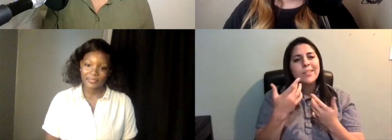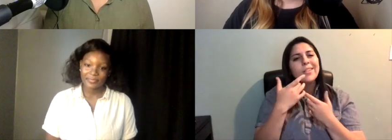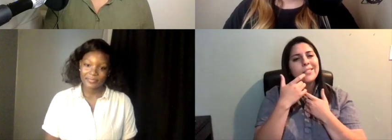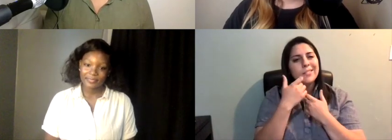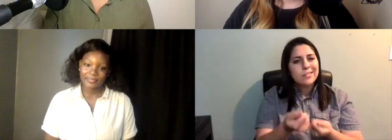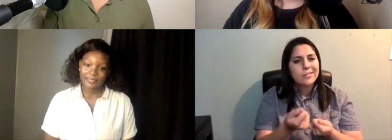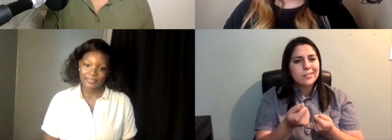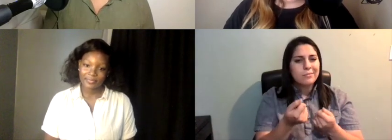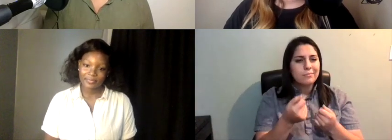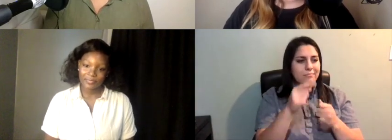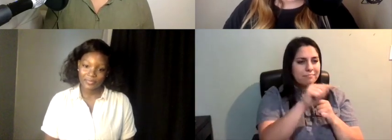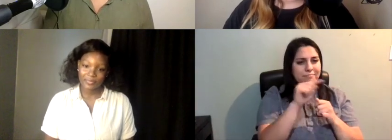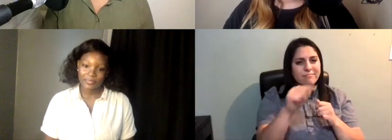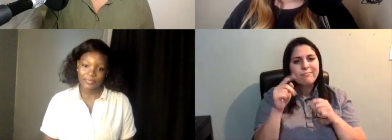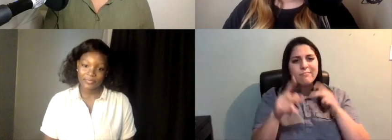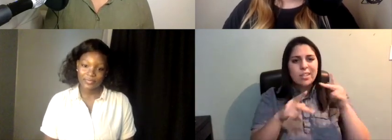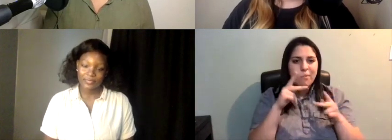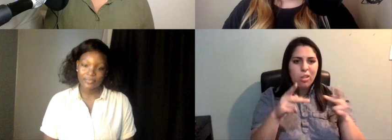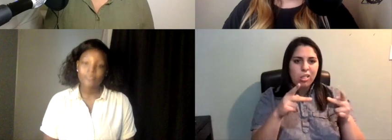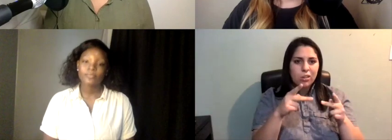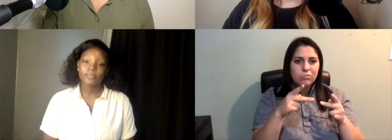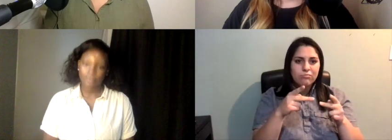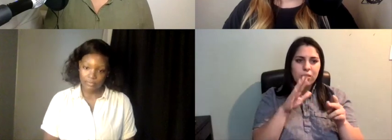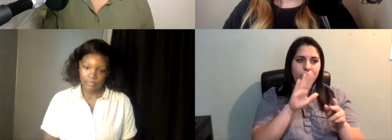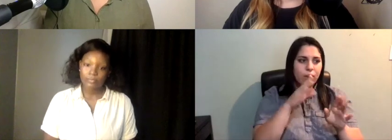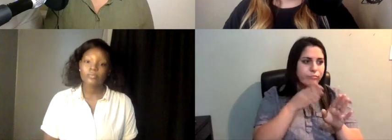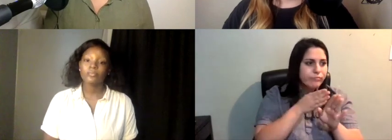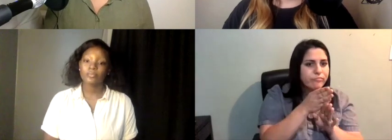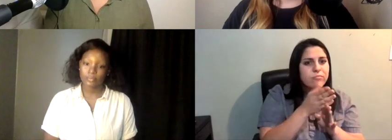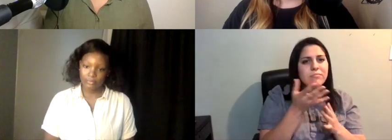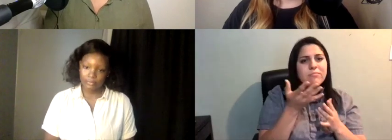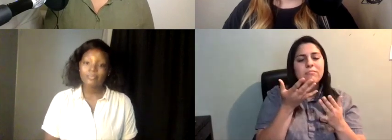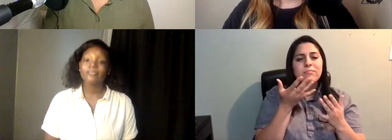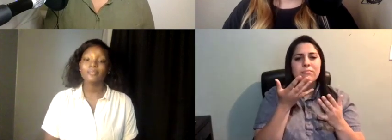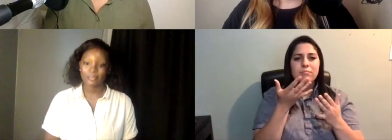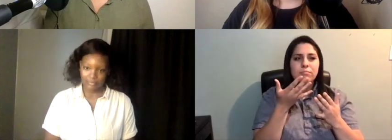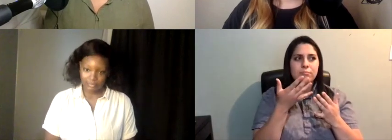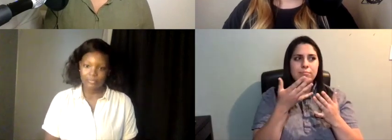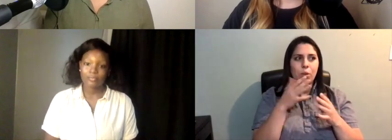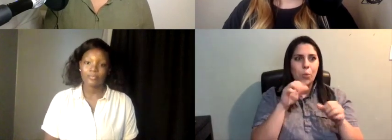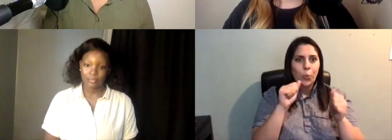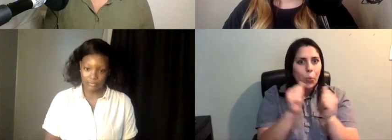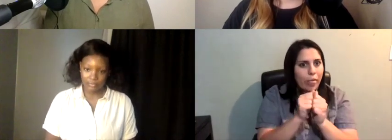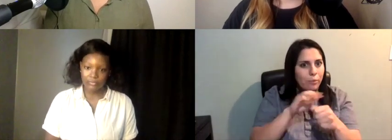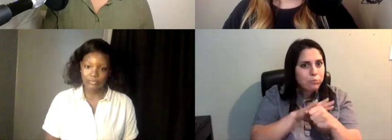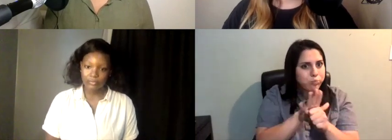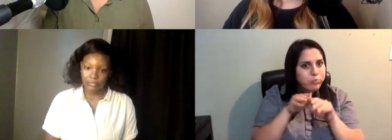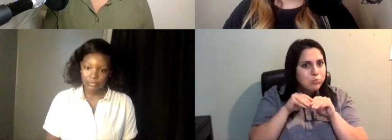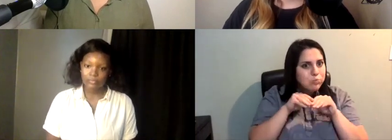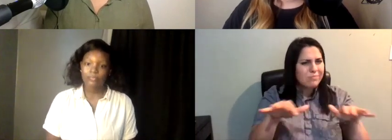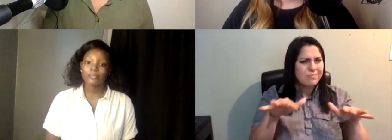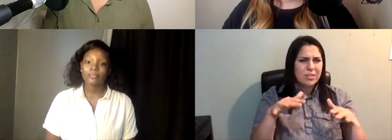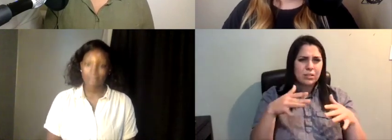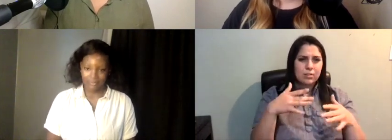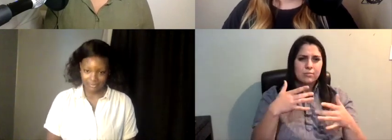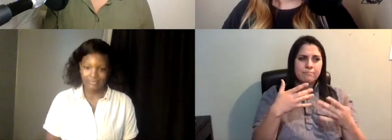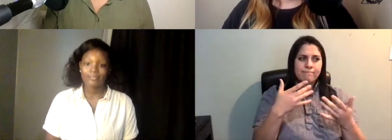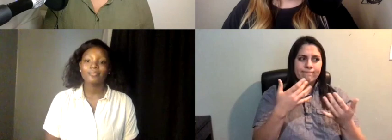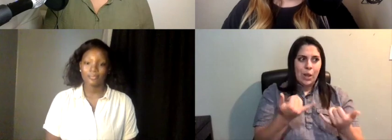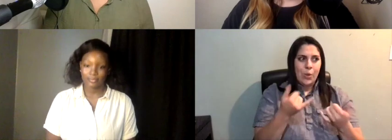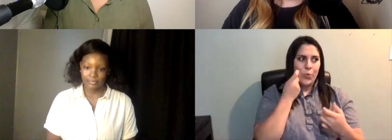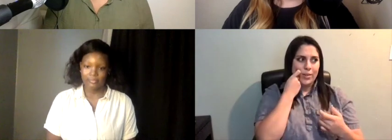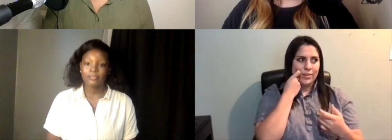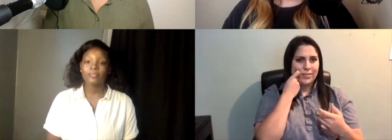doing, especially with the pandemic, you know, and so there's this trend going on, I guess we can